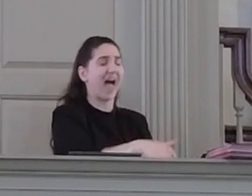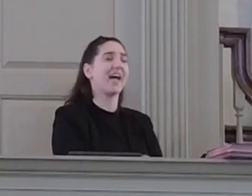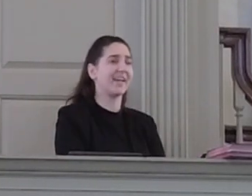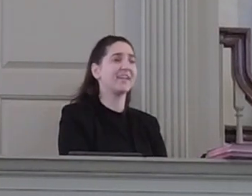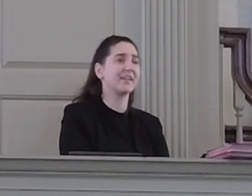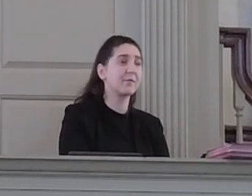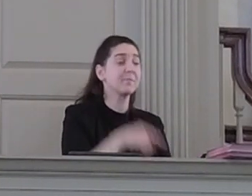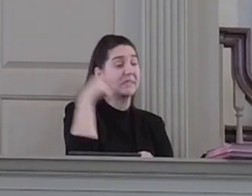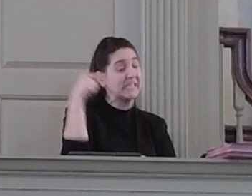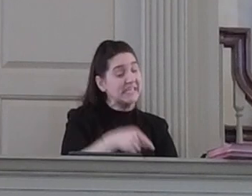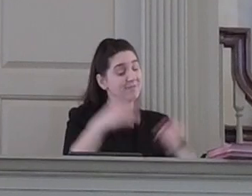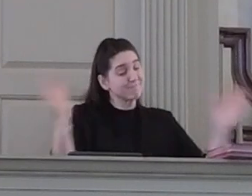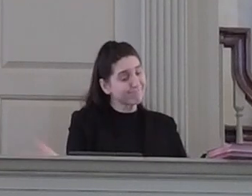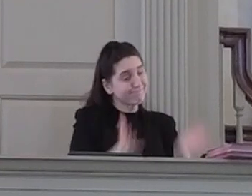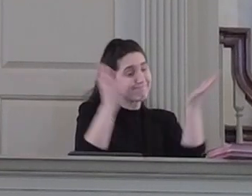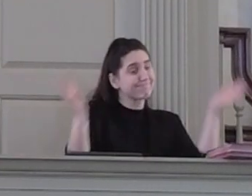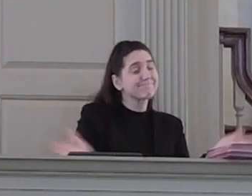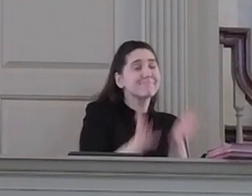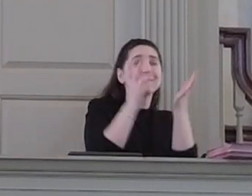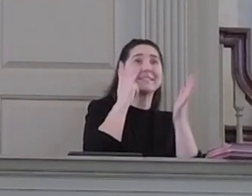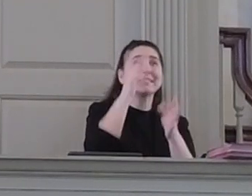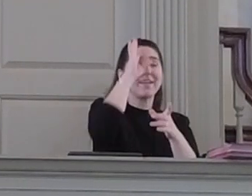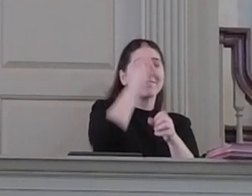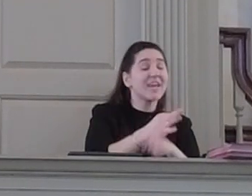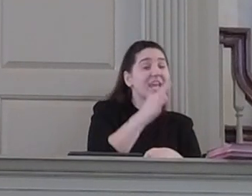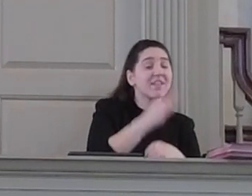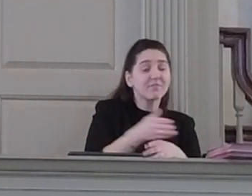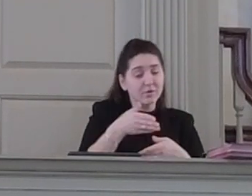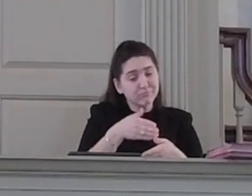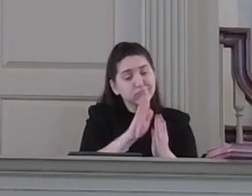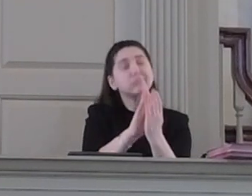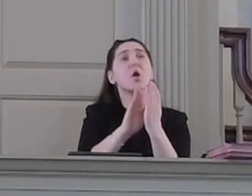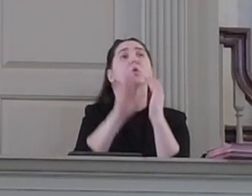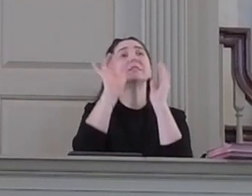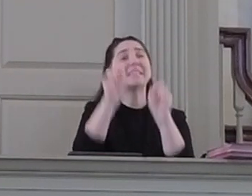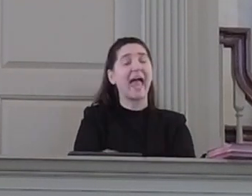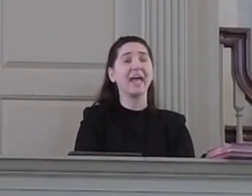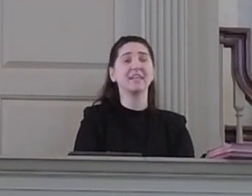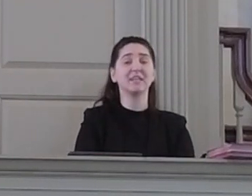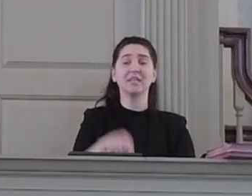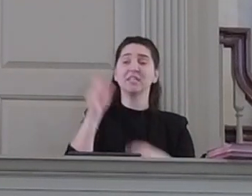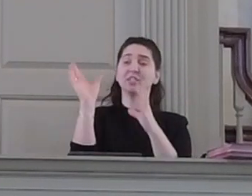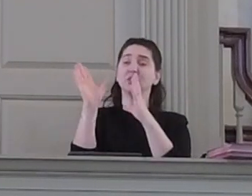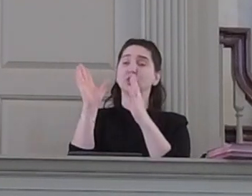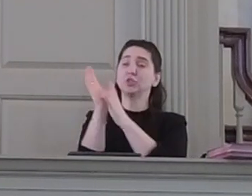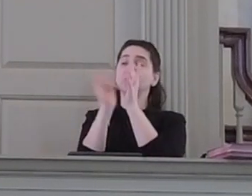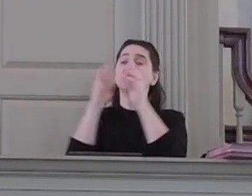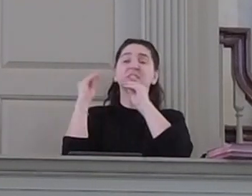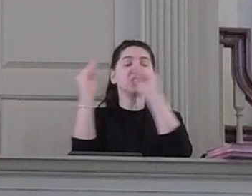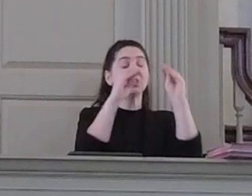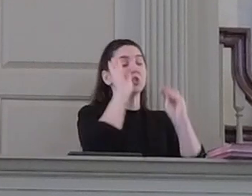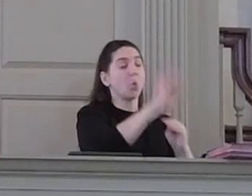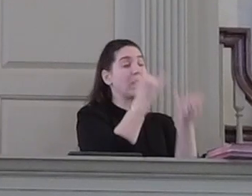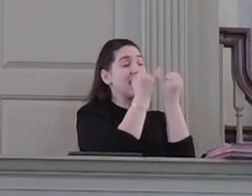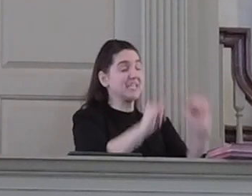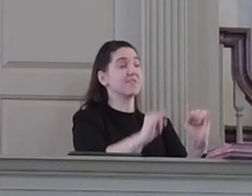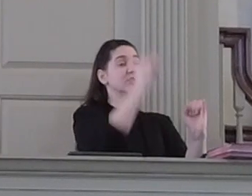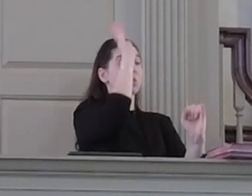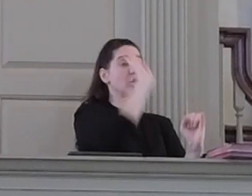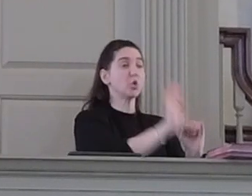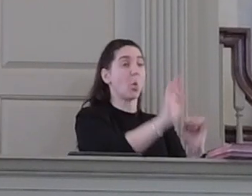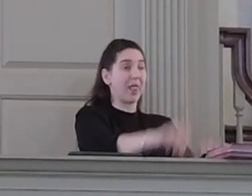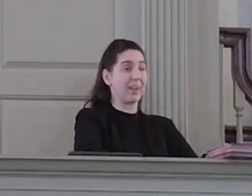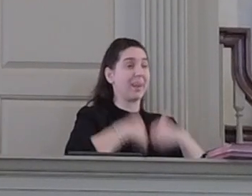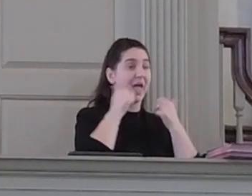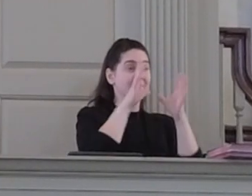He encouraged them to keep seeking the faithful road. He taught them that their individual lives mattered and that they were worth